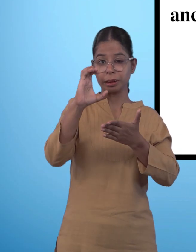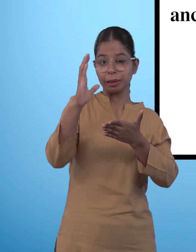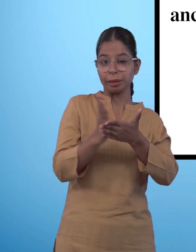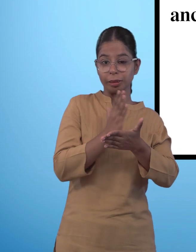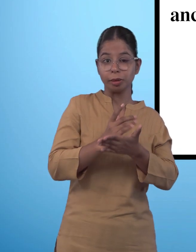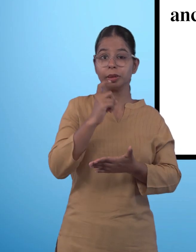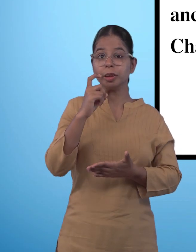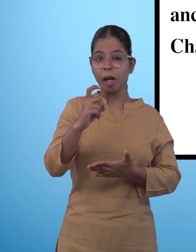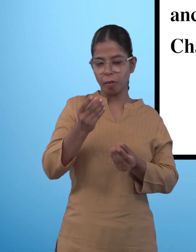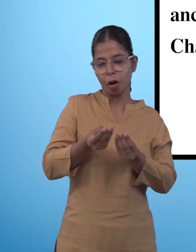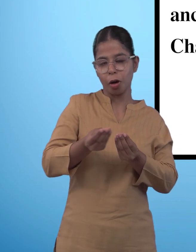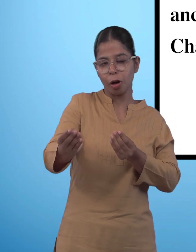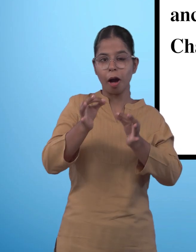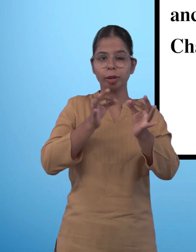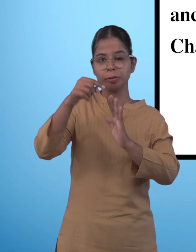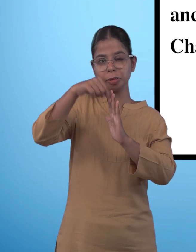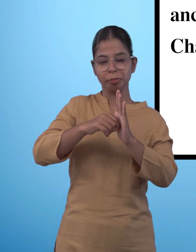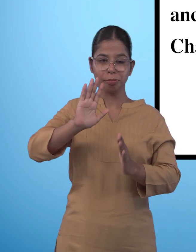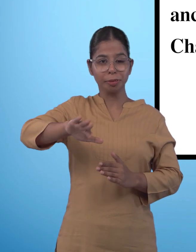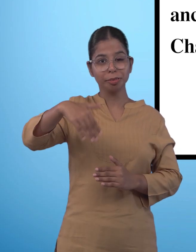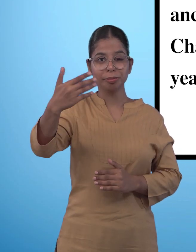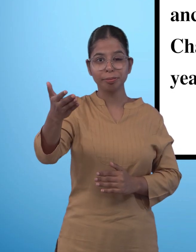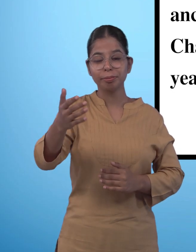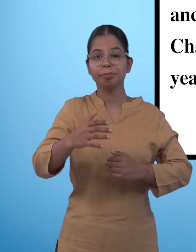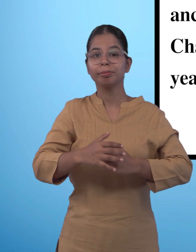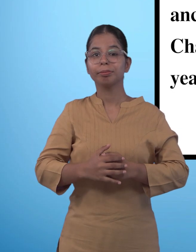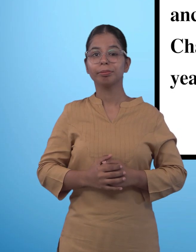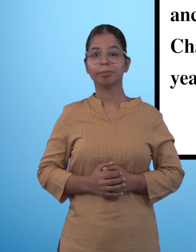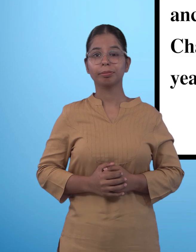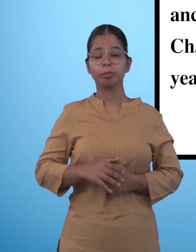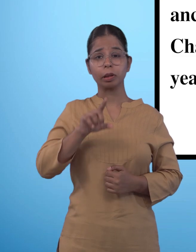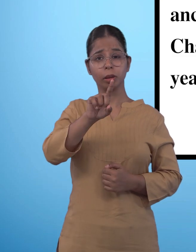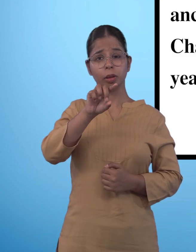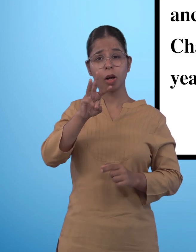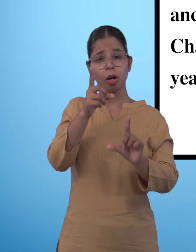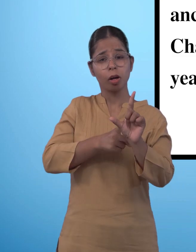As we will see in chapter 7, it is several thousand years old.